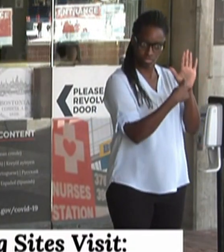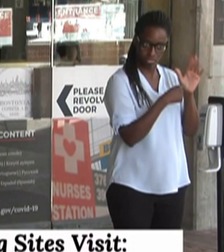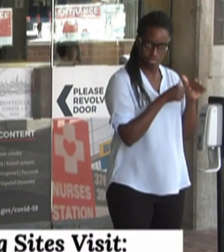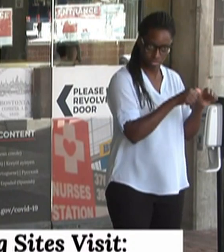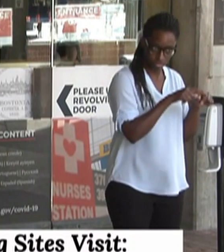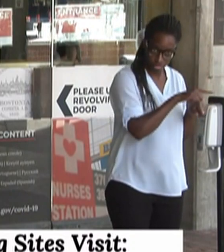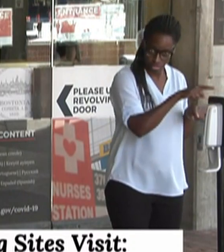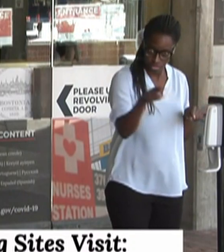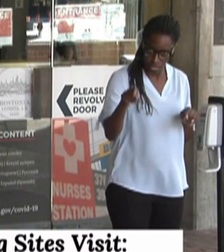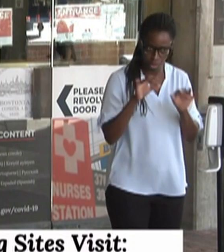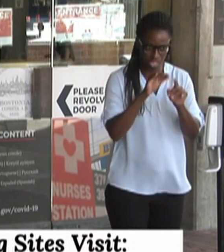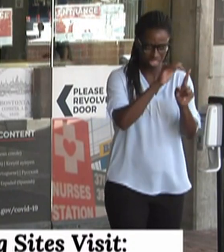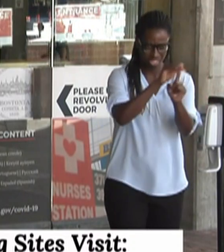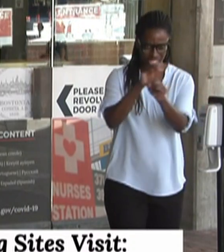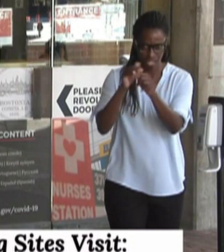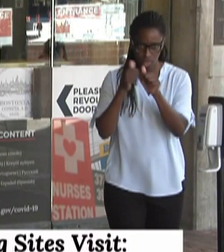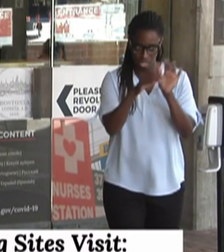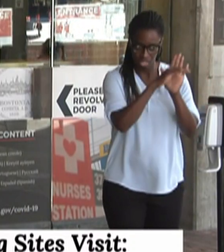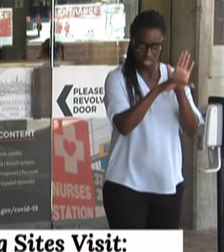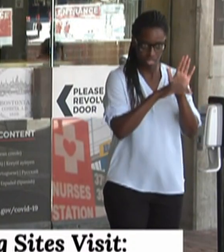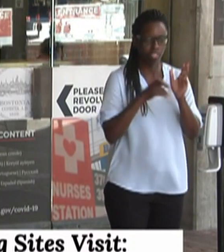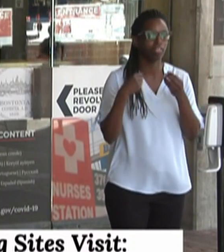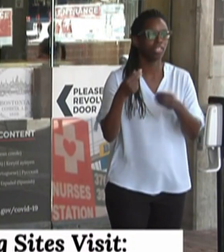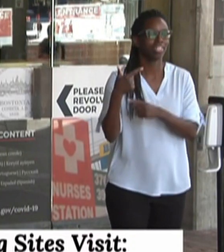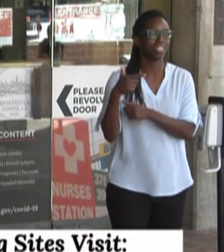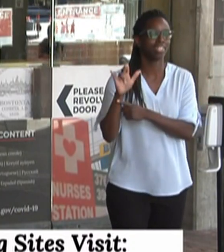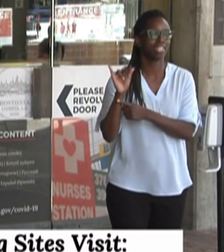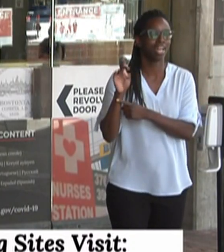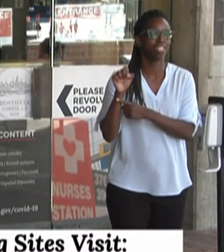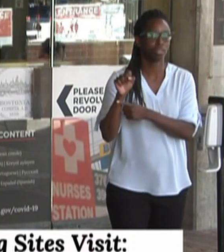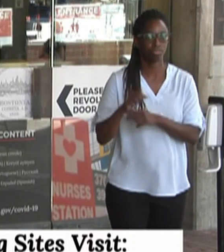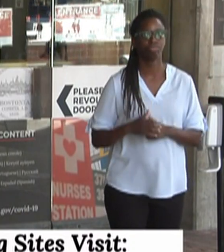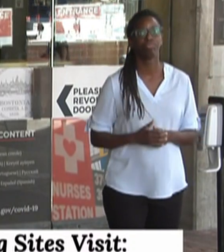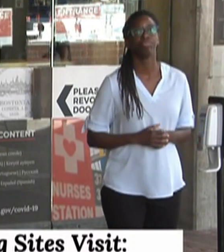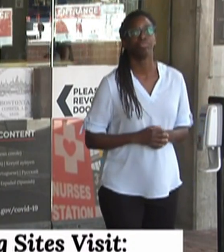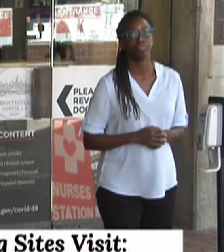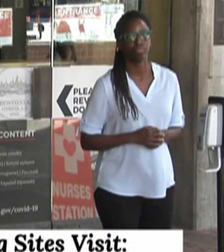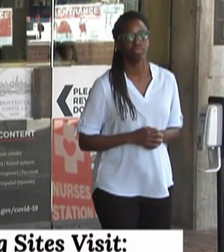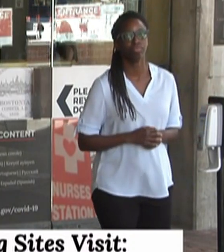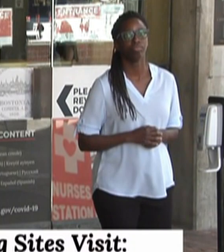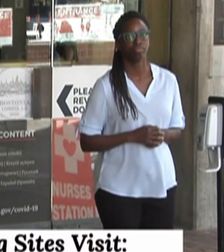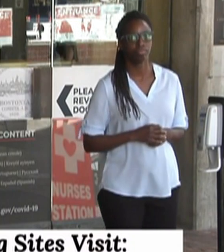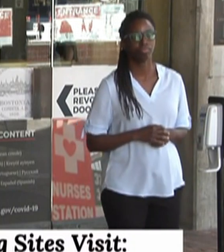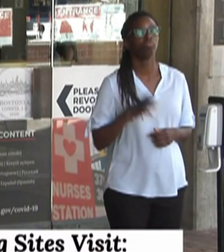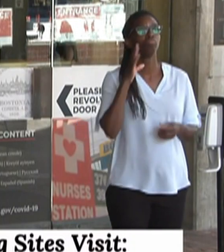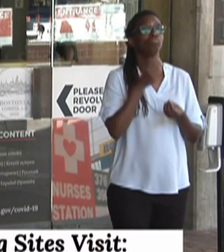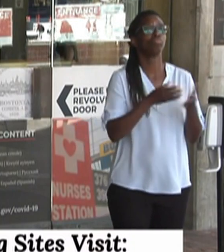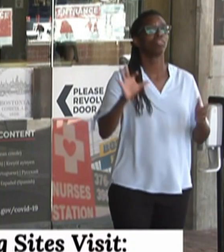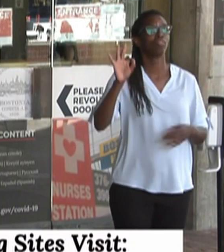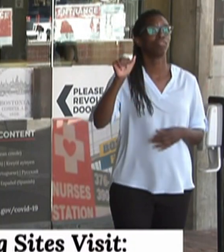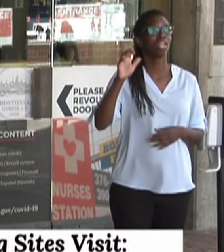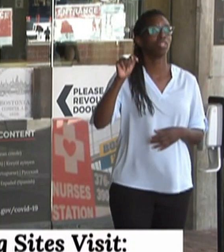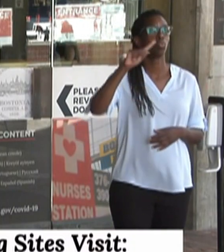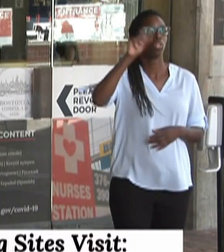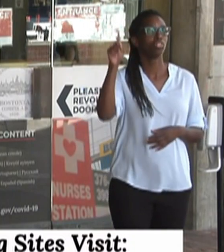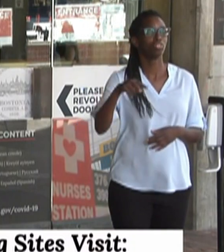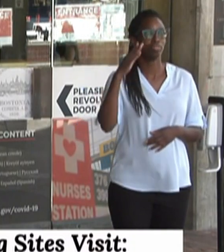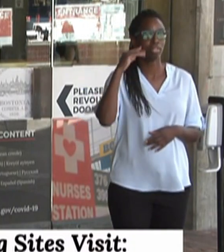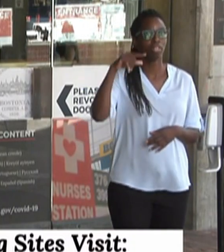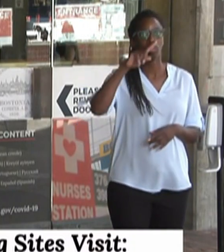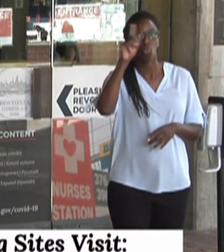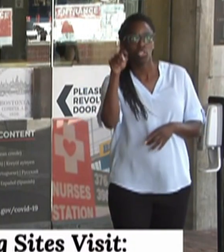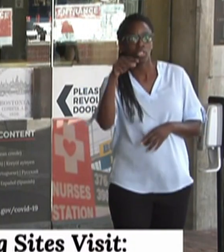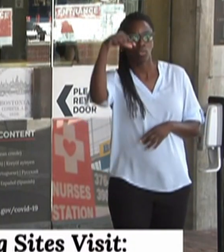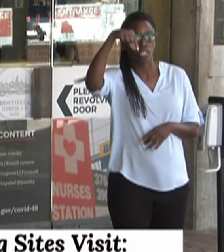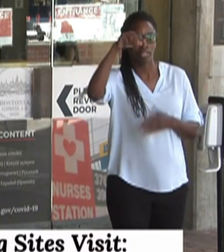of wearing face coverings. Reminding employers that they need to report to the Boston Public Health Commission when they have an employee that tests